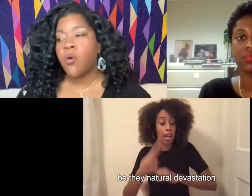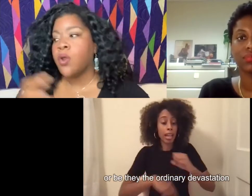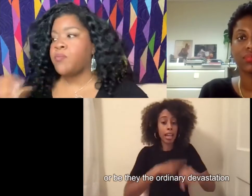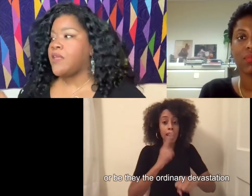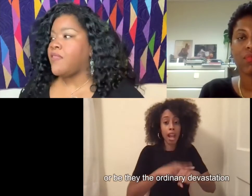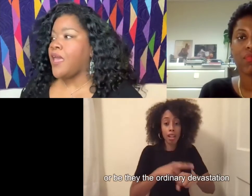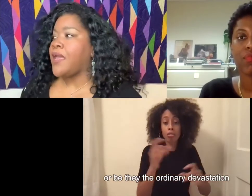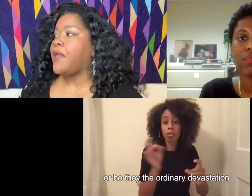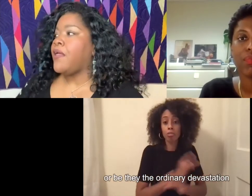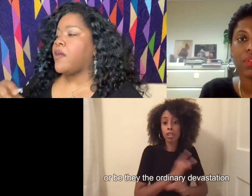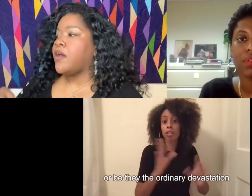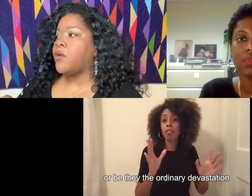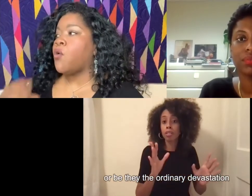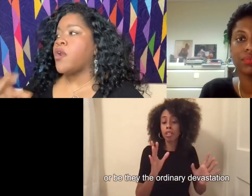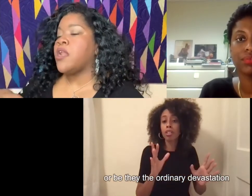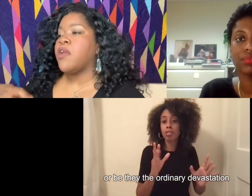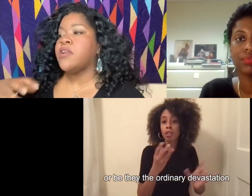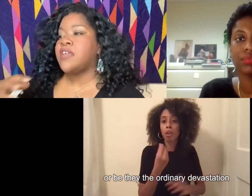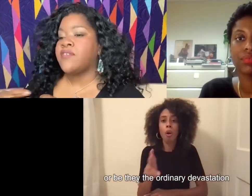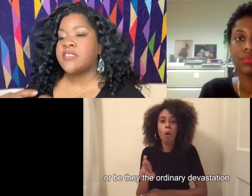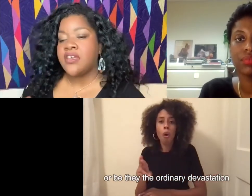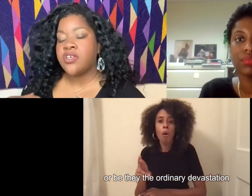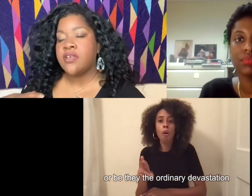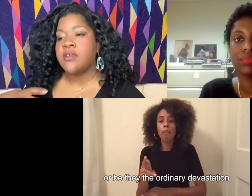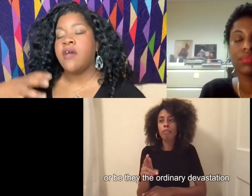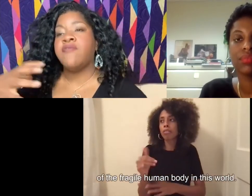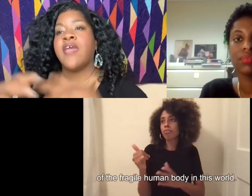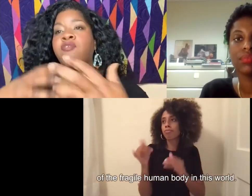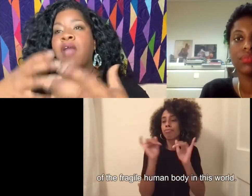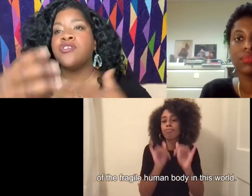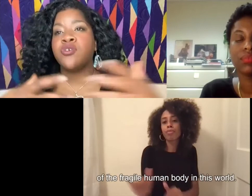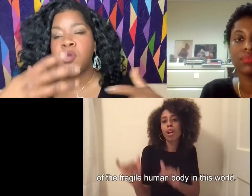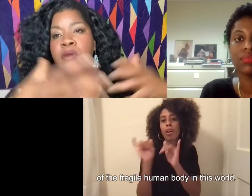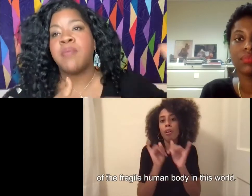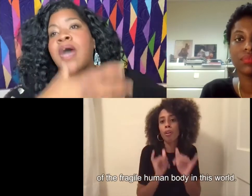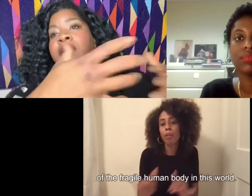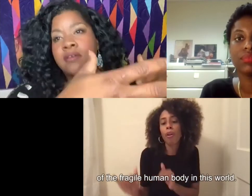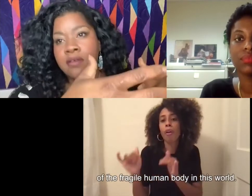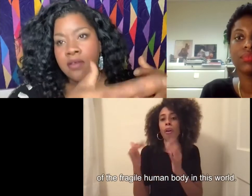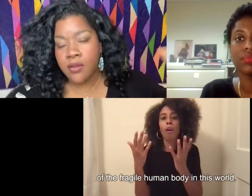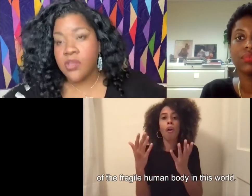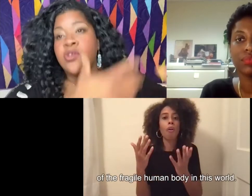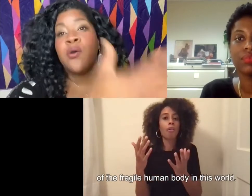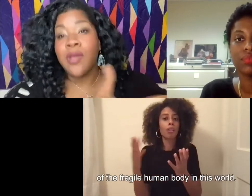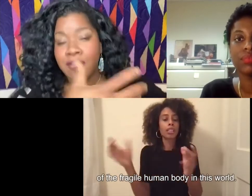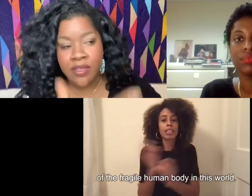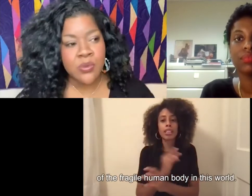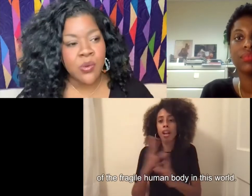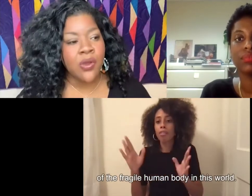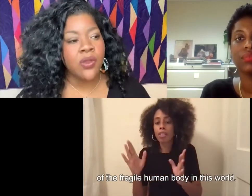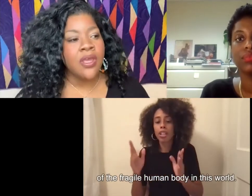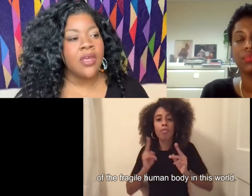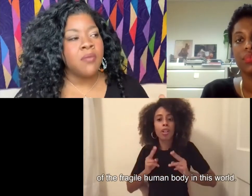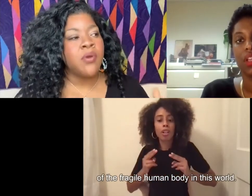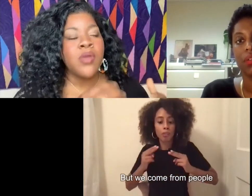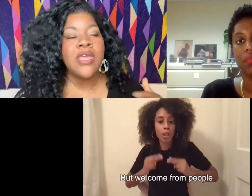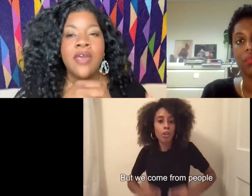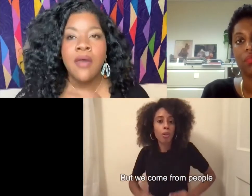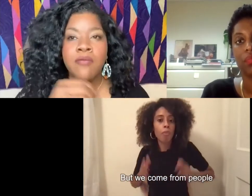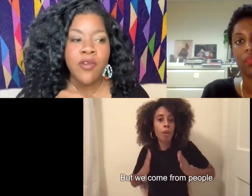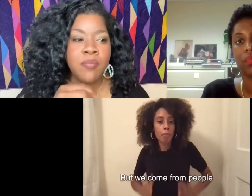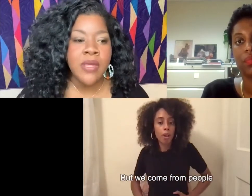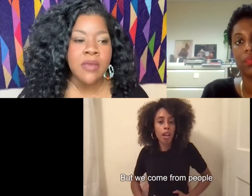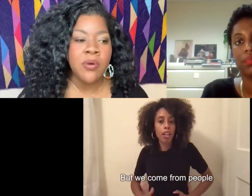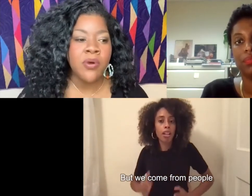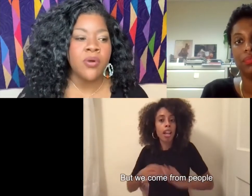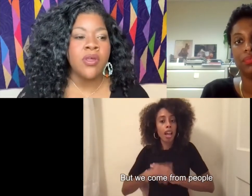devastation, or be they the ordinary devastation of the fragile human body, you know, in this world. But we